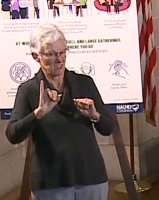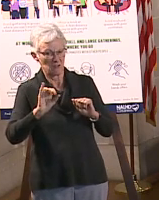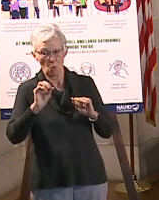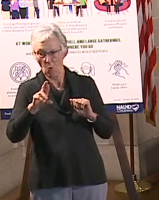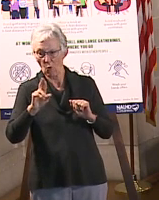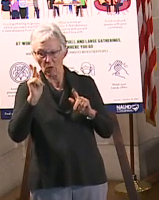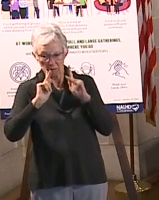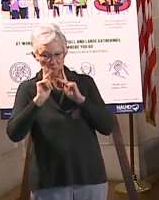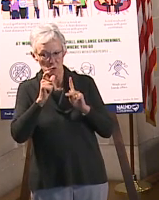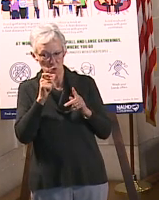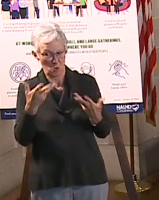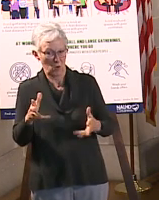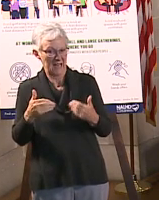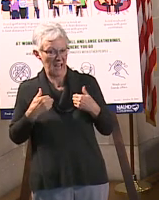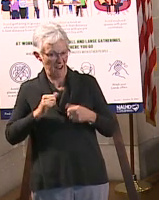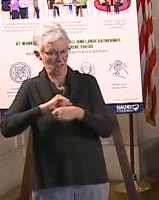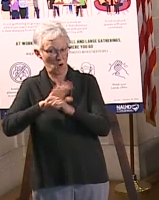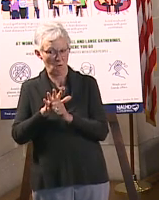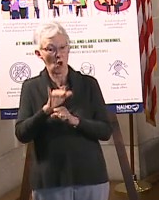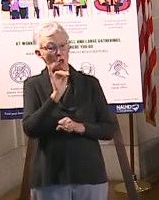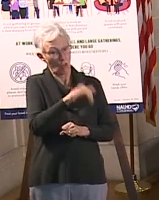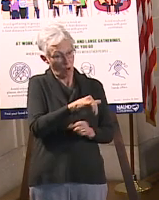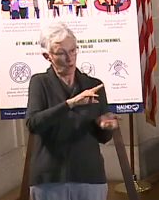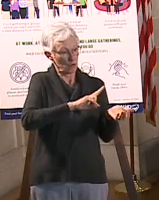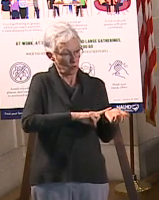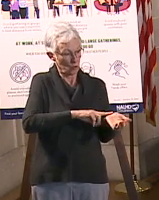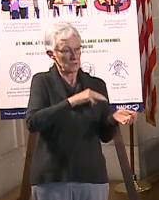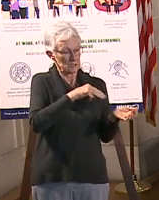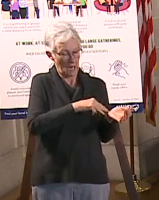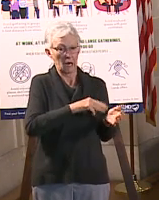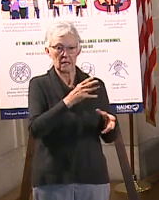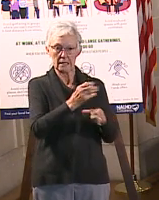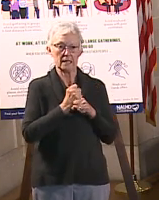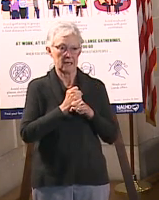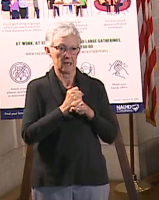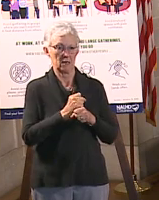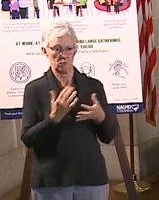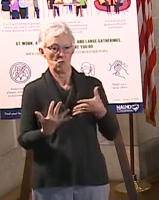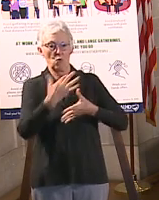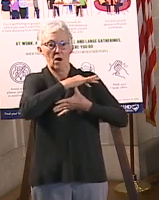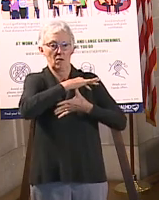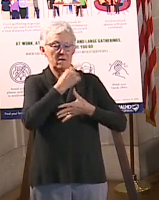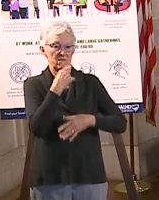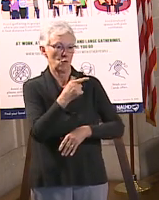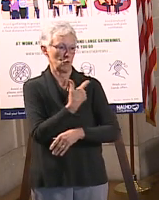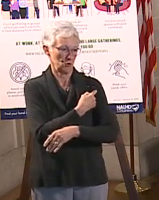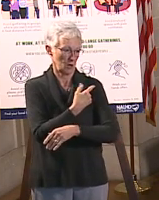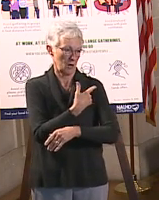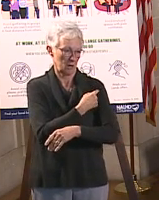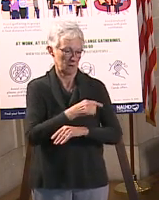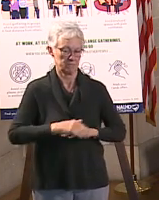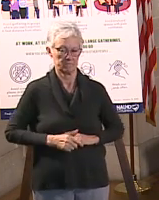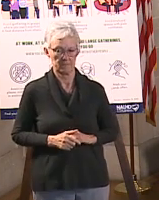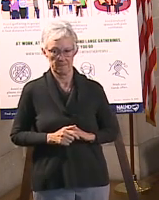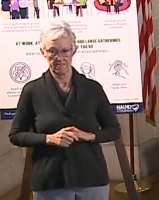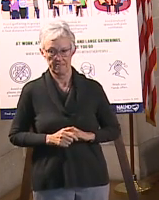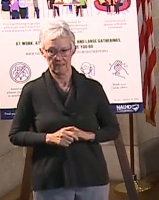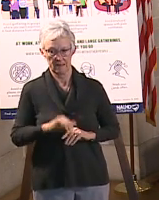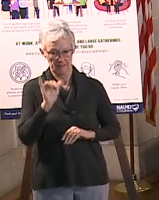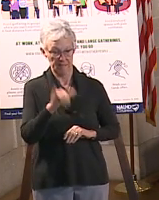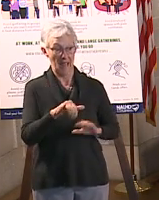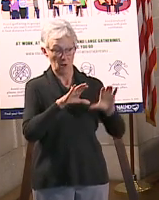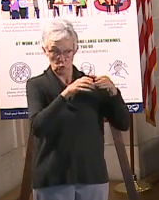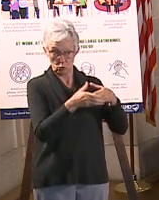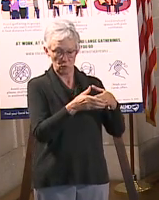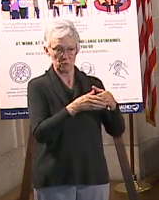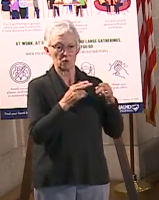right now. We do have a prioritized list for healthcare within Phase 1A, and those are the folks that are going first.